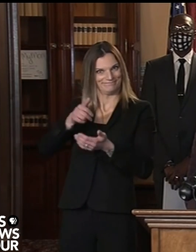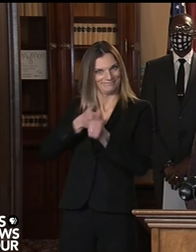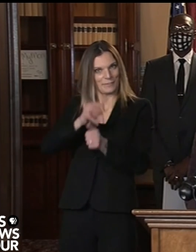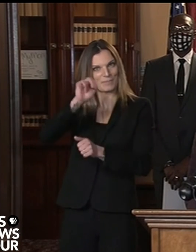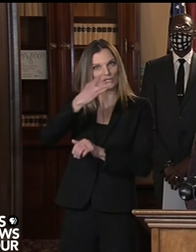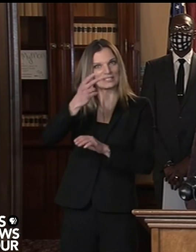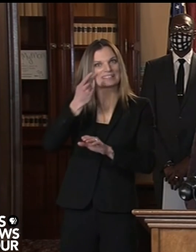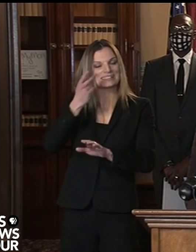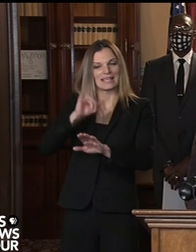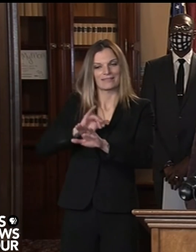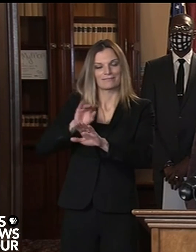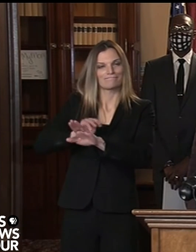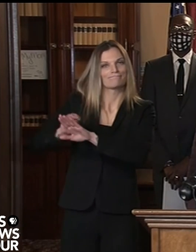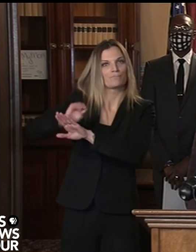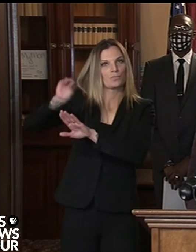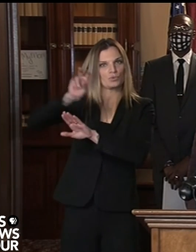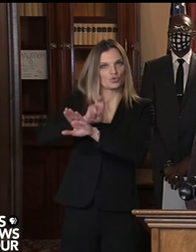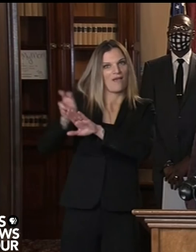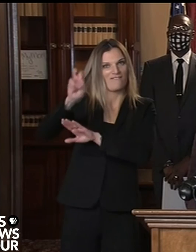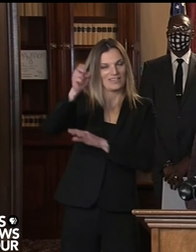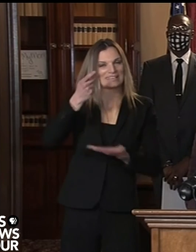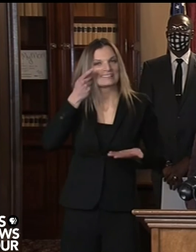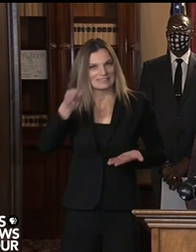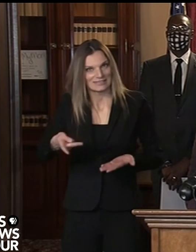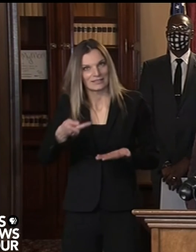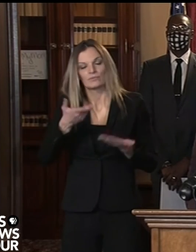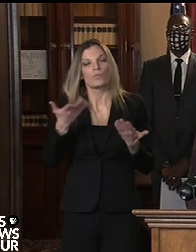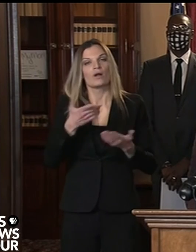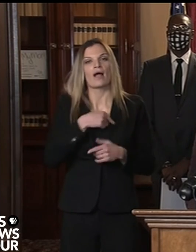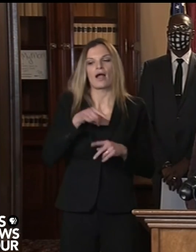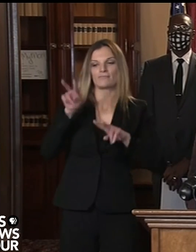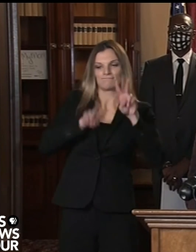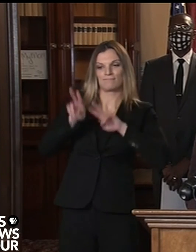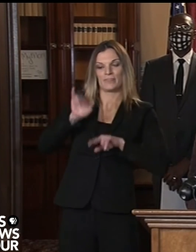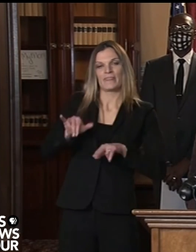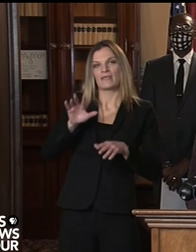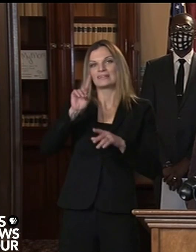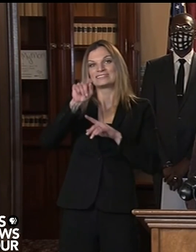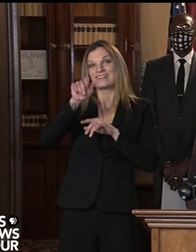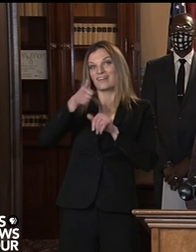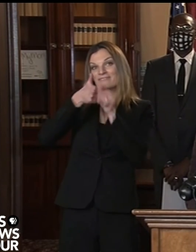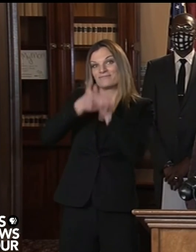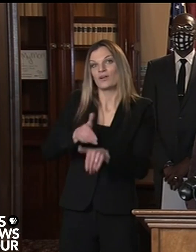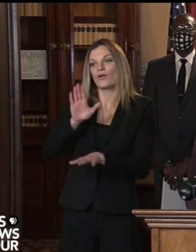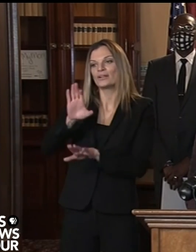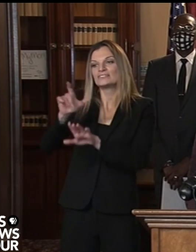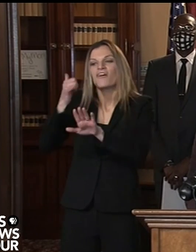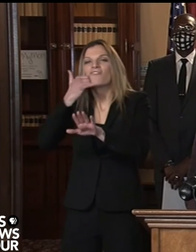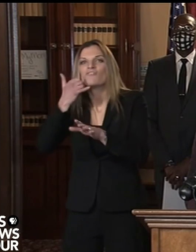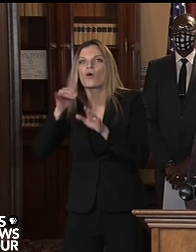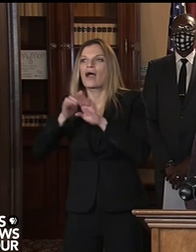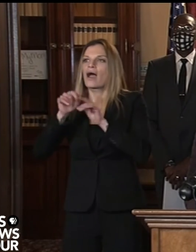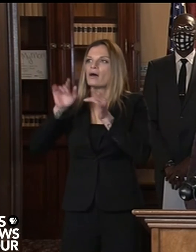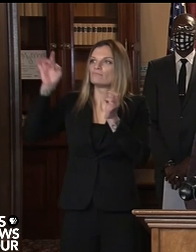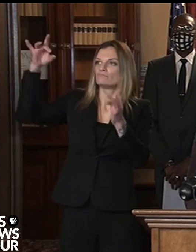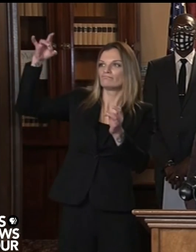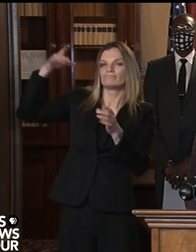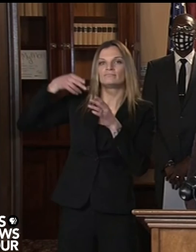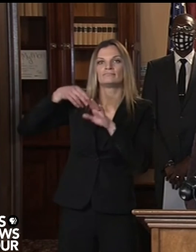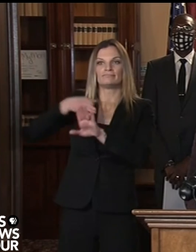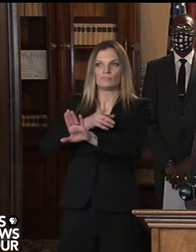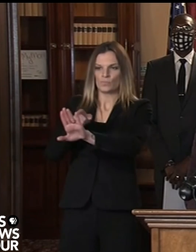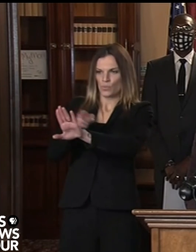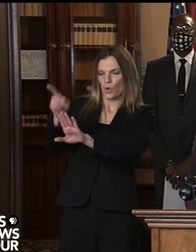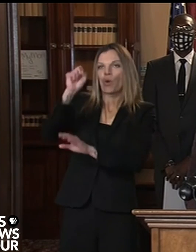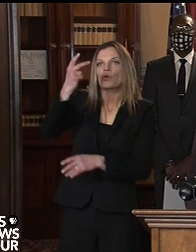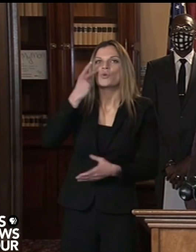through our assessment of mobility and the data that has been shared. I don't have something that I can